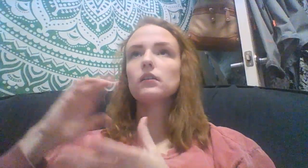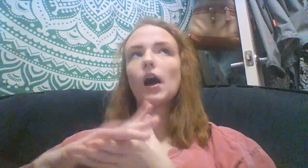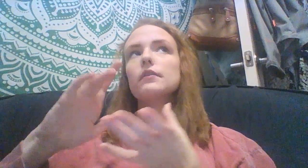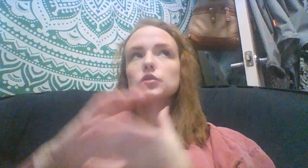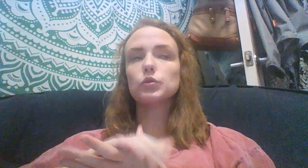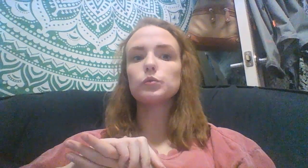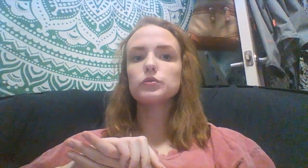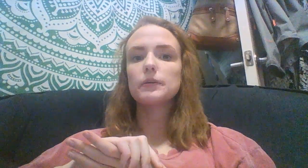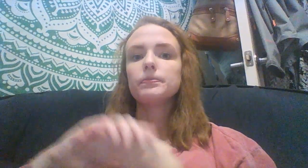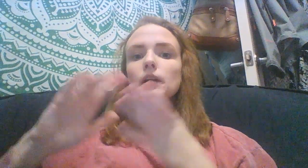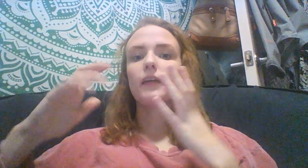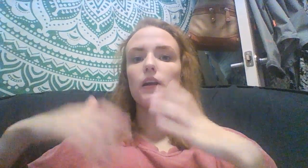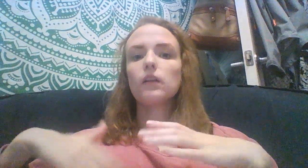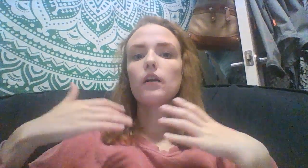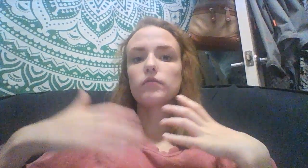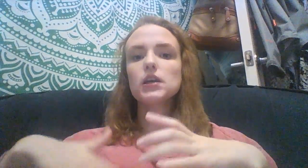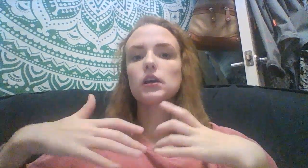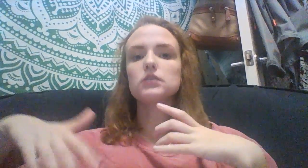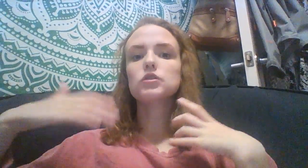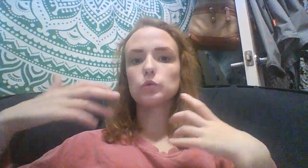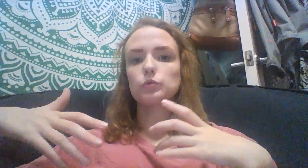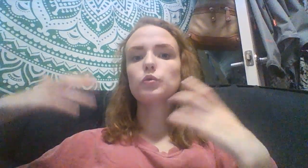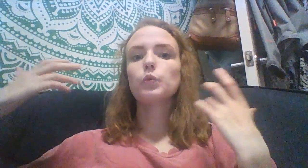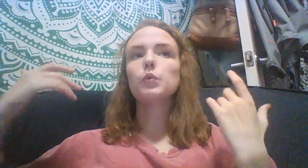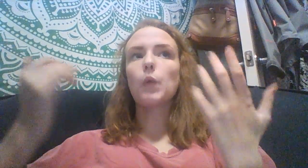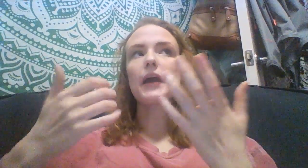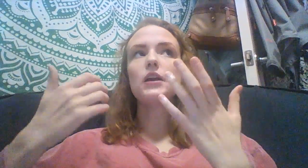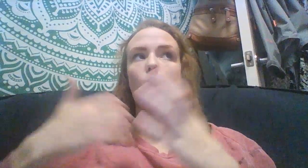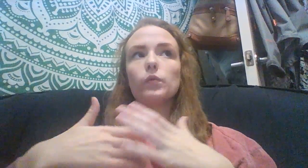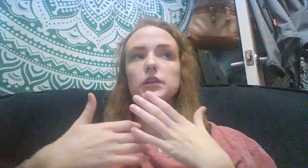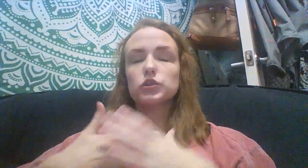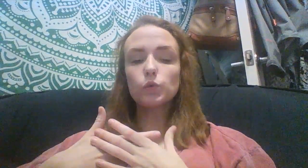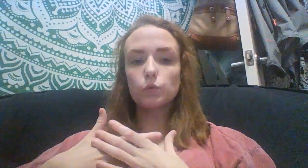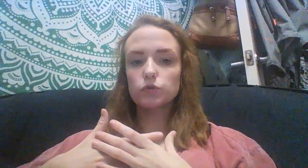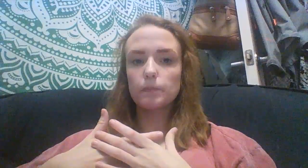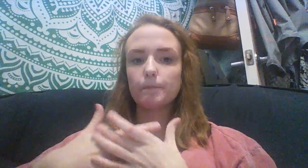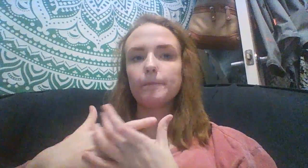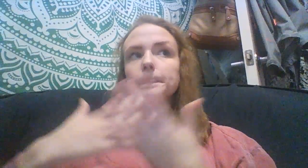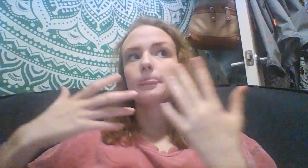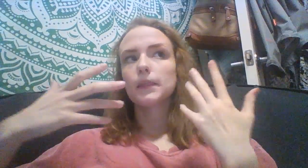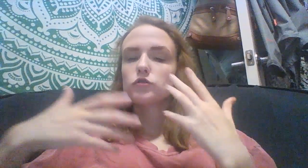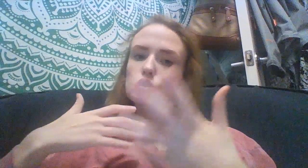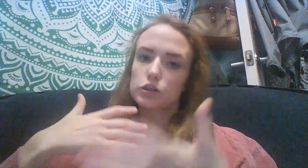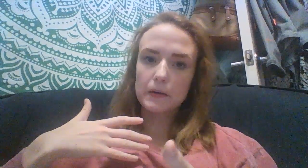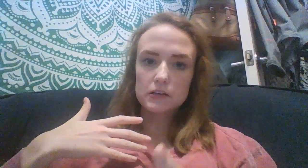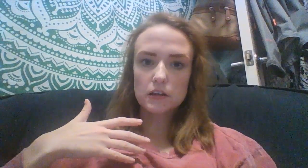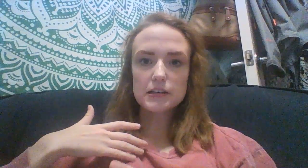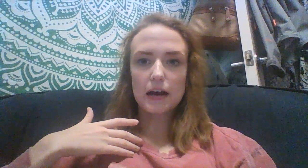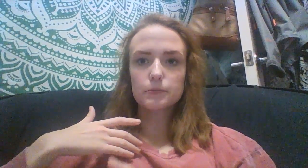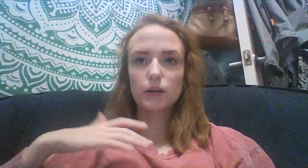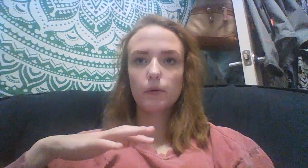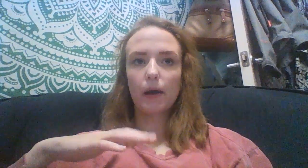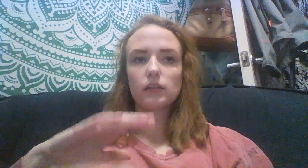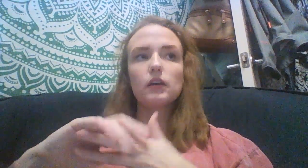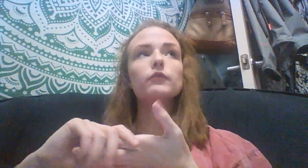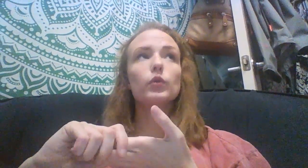lot of the good schools were white-only schools. Just because of the times that were back then. Of course,